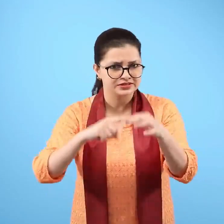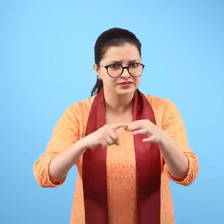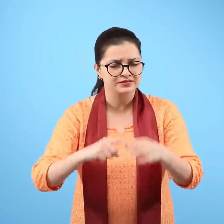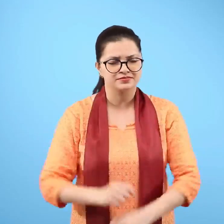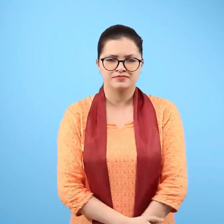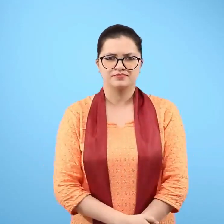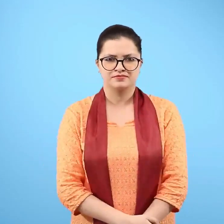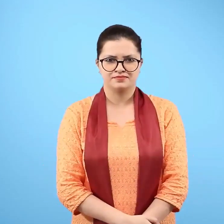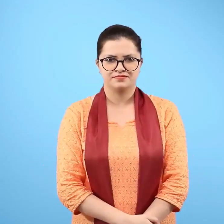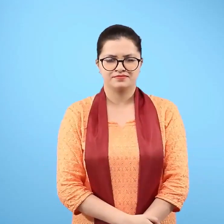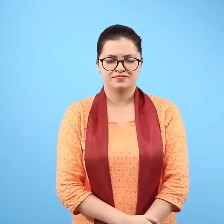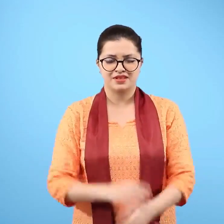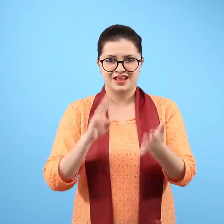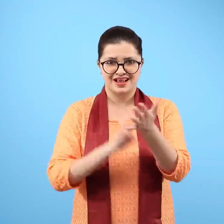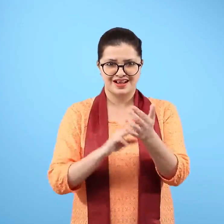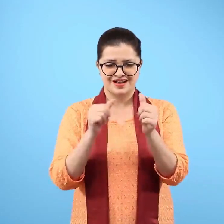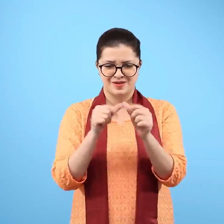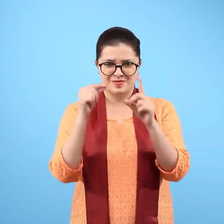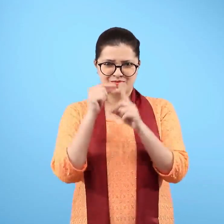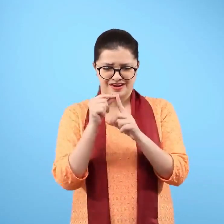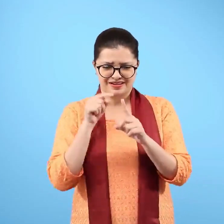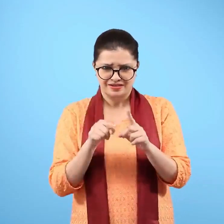7. Look at the map and tell.